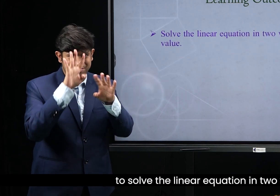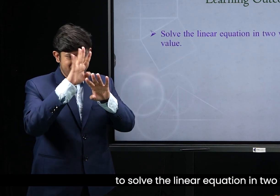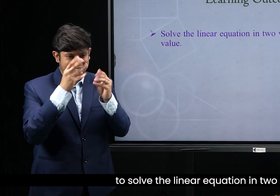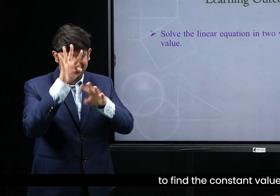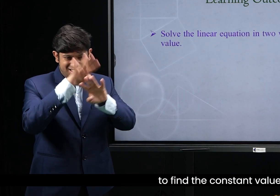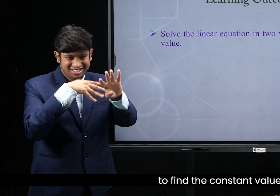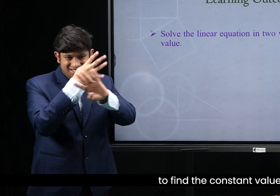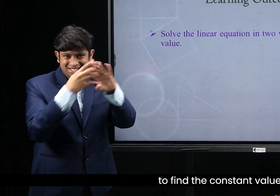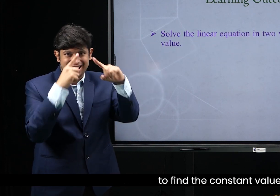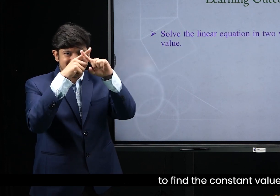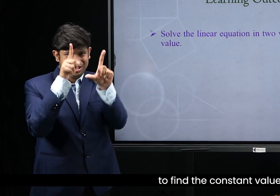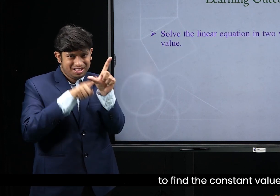variables to find the constant value.